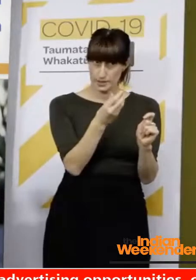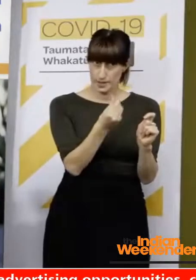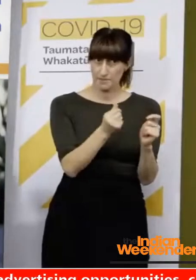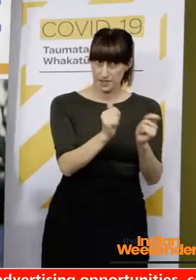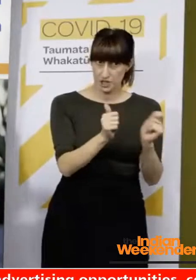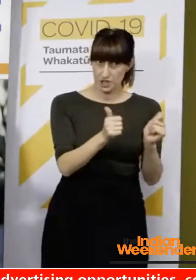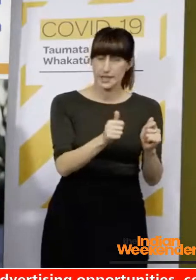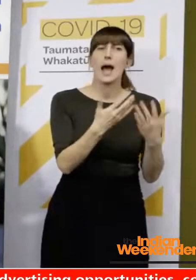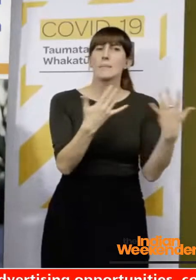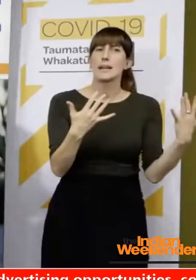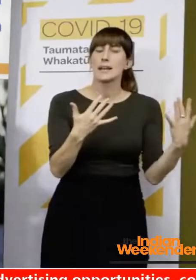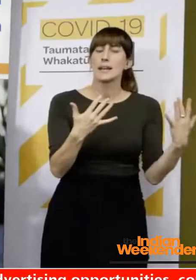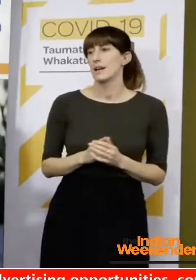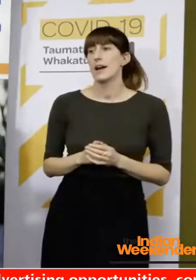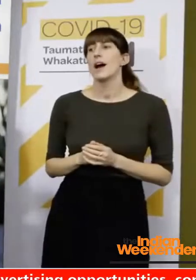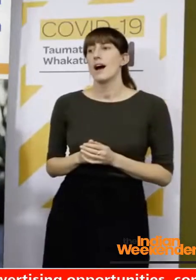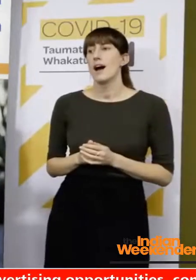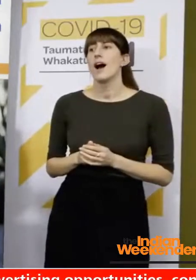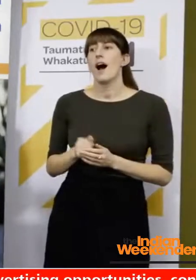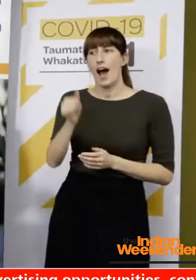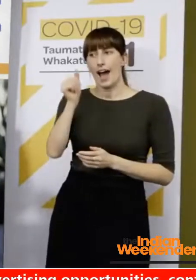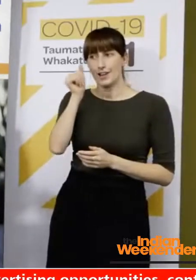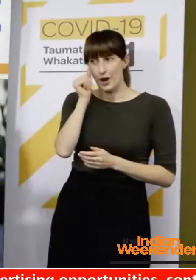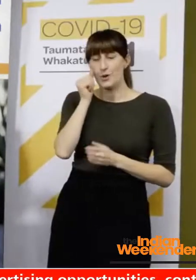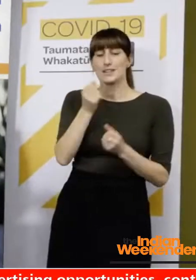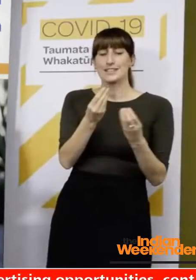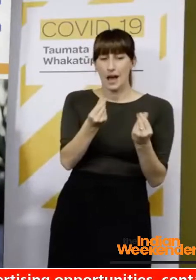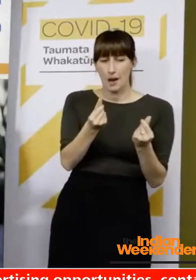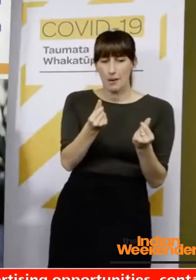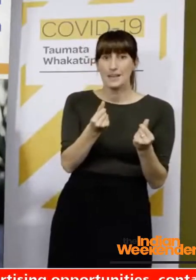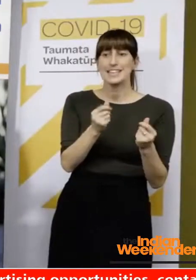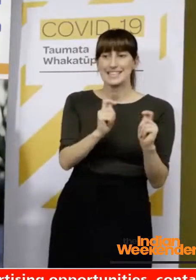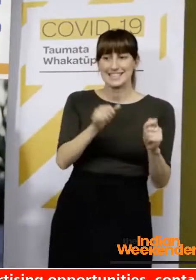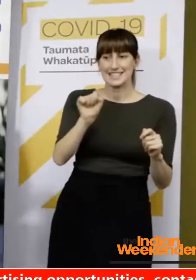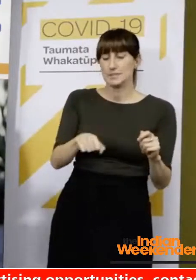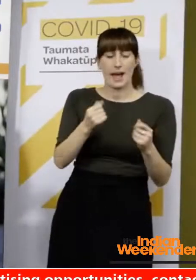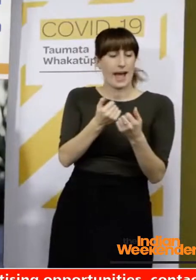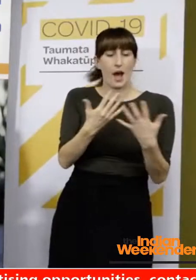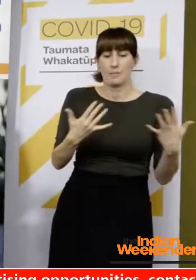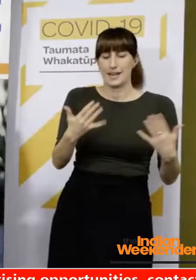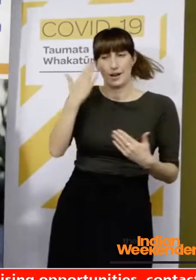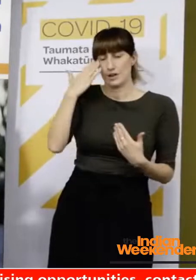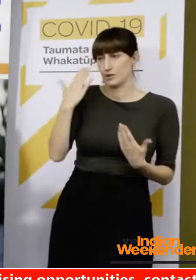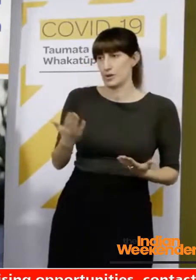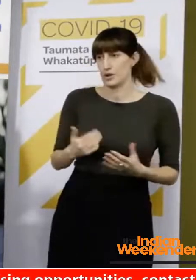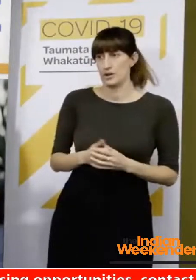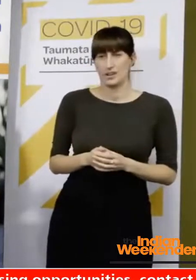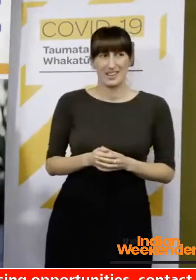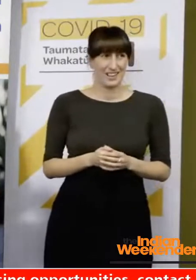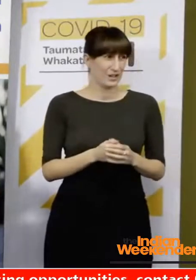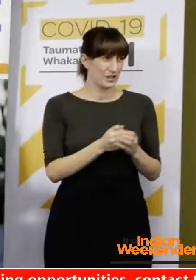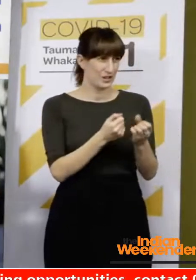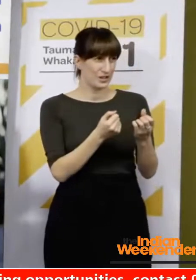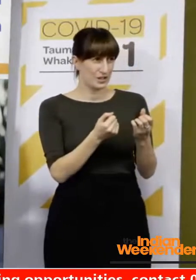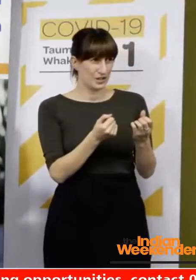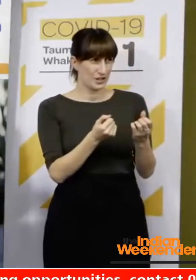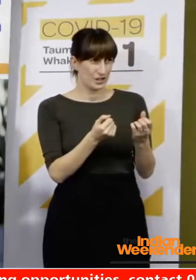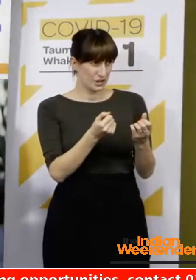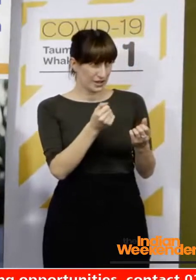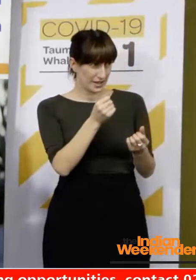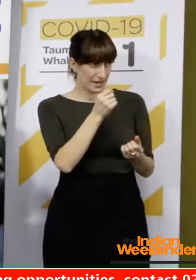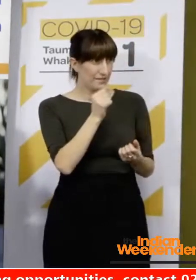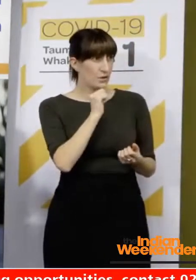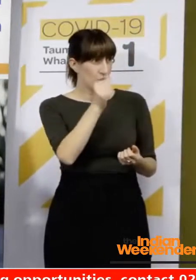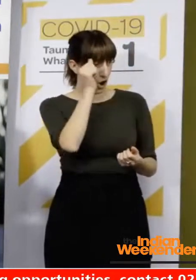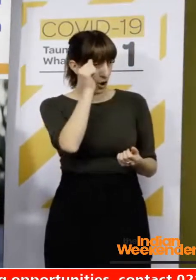to strengthen our border while COVID remains a growing pandemic around the world. And New Zealanders continue to come home as